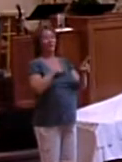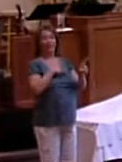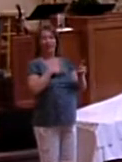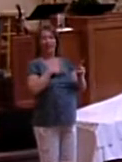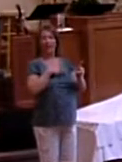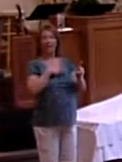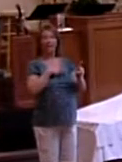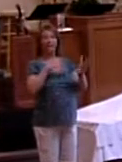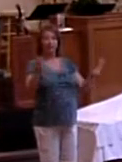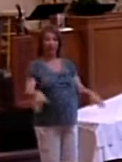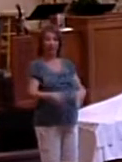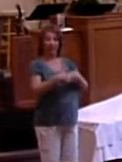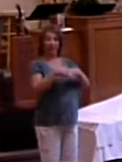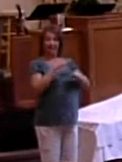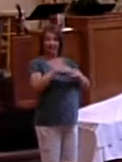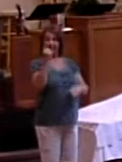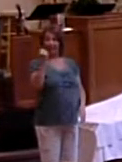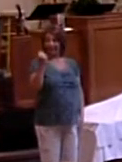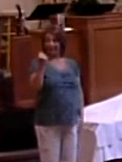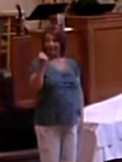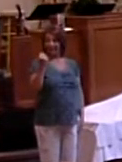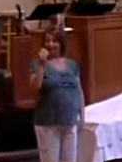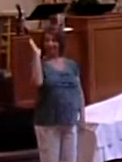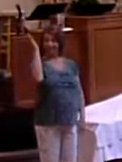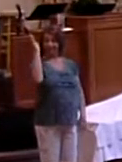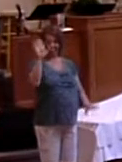on Saturday yesterday. I preached a wedding.